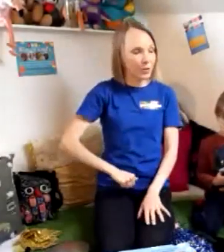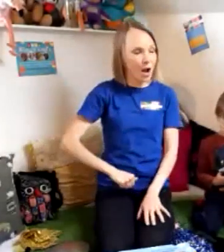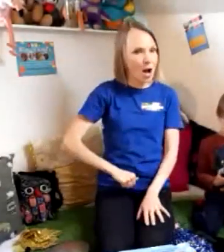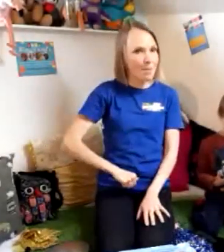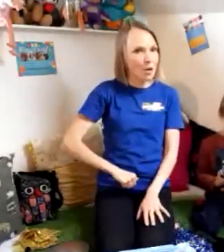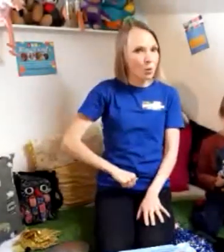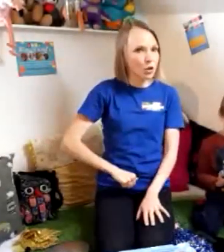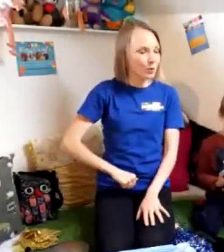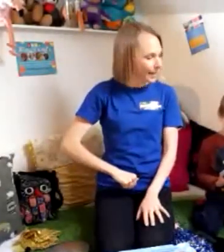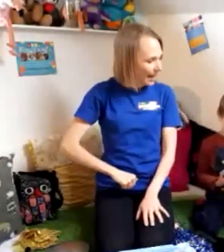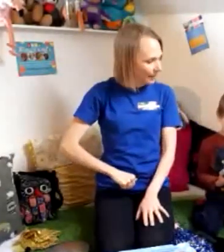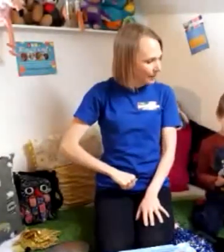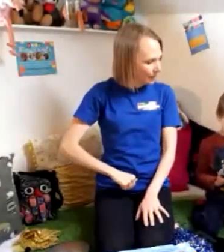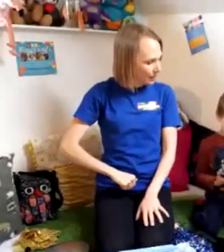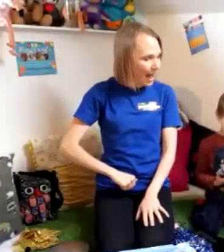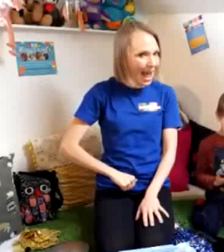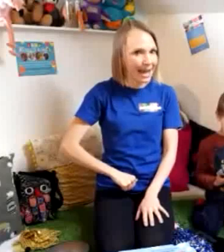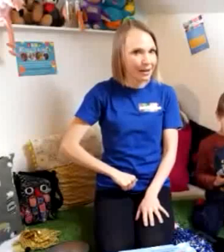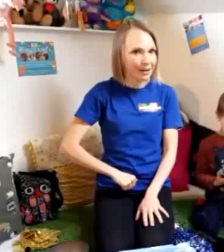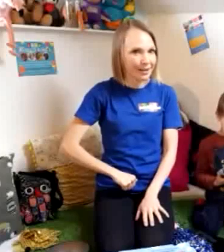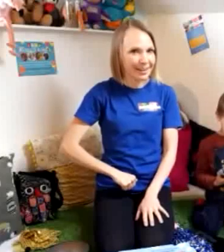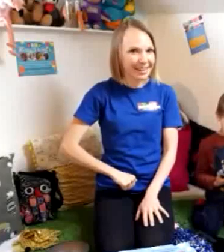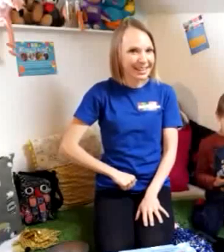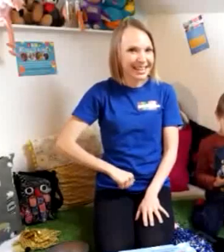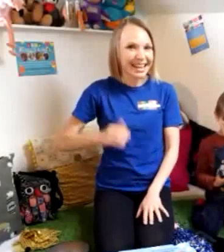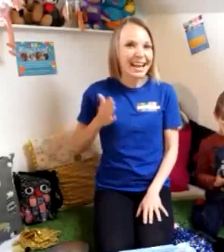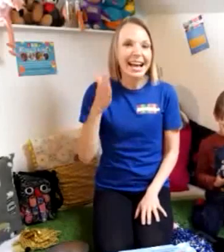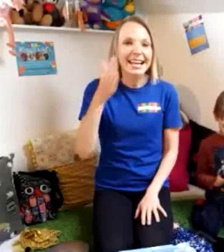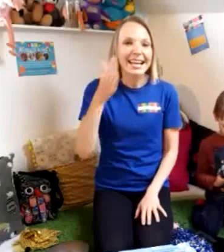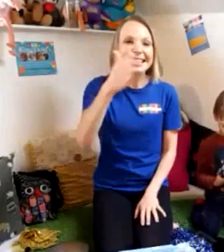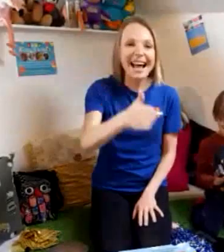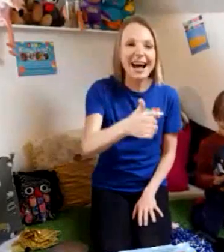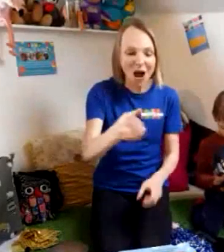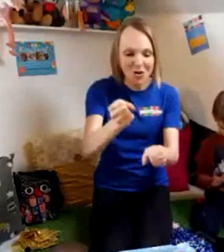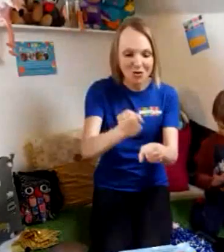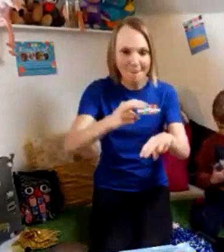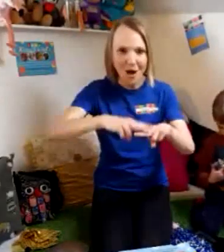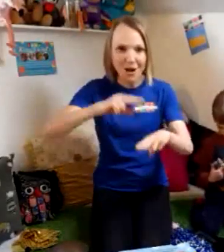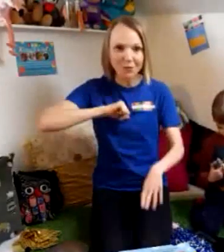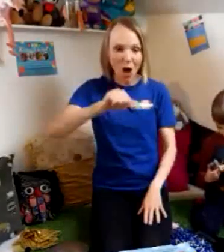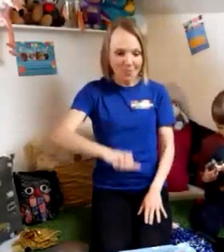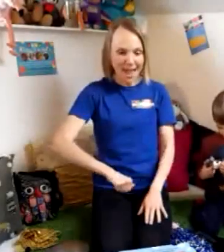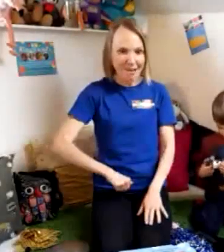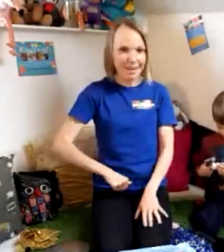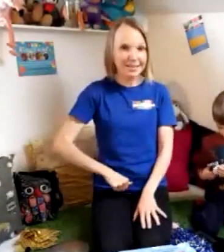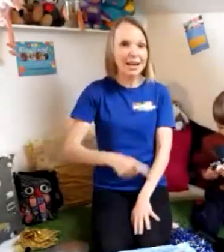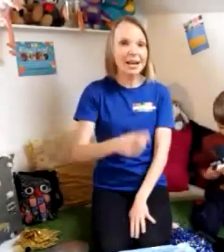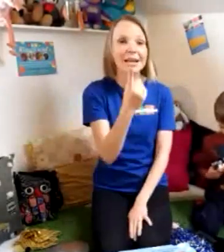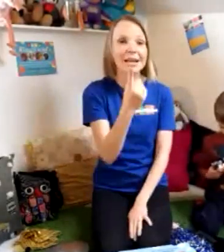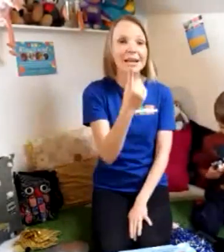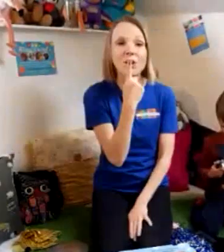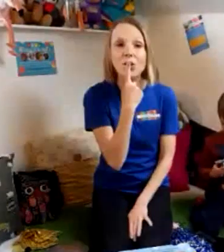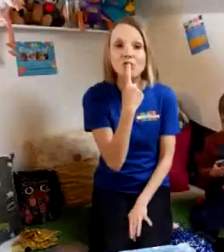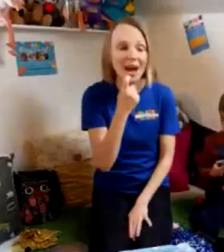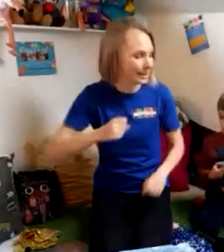We're on our way to Grandpa's farm. What should we see next? A hen. Down on Grandpa's farm, there is a little red